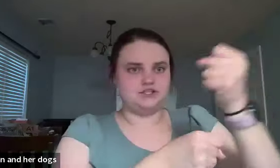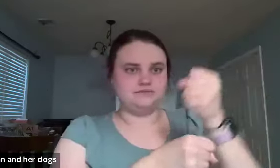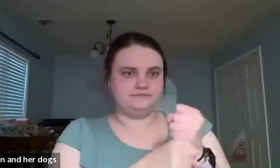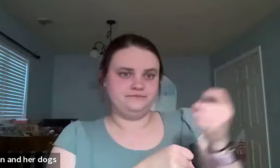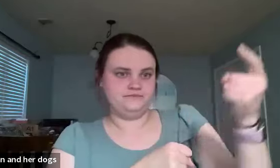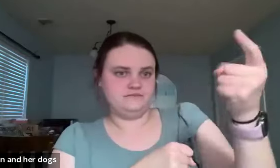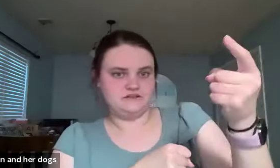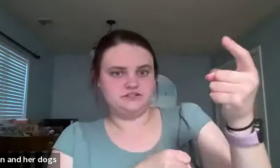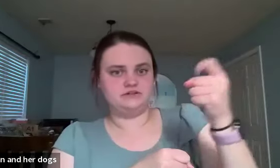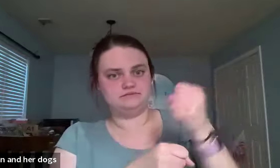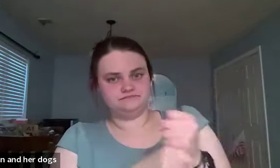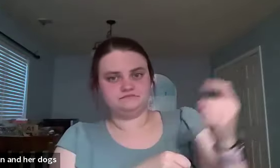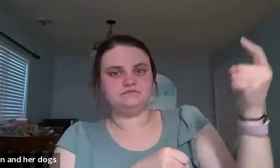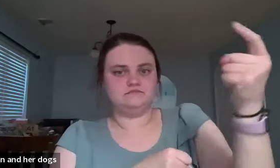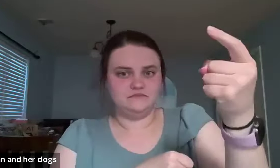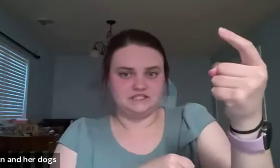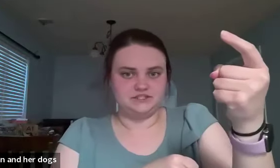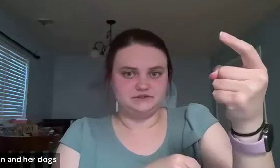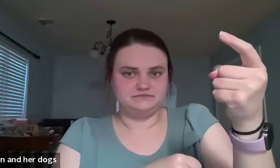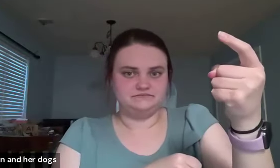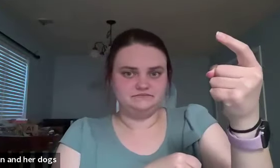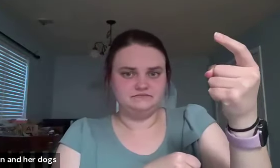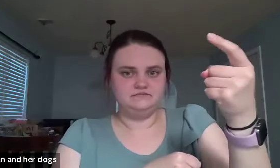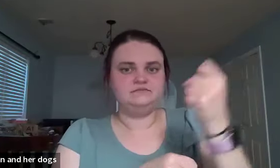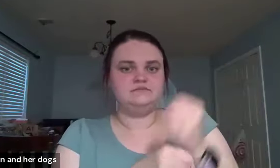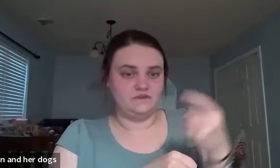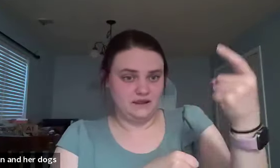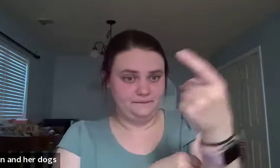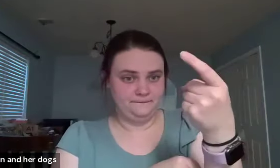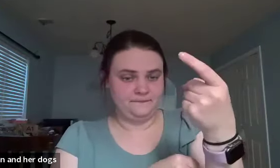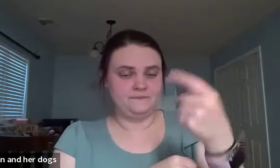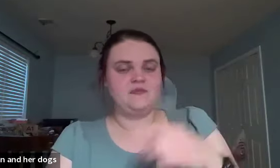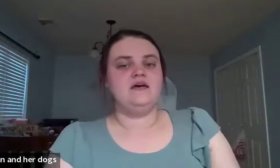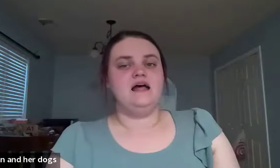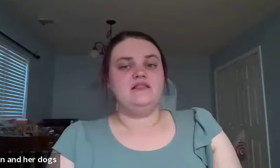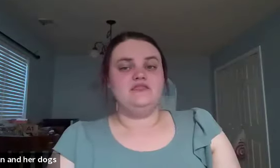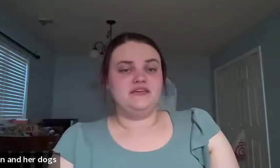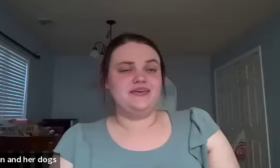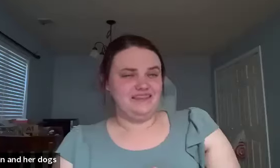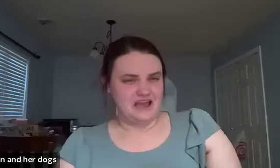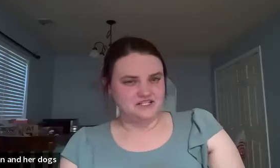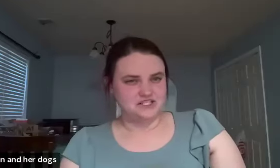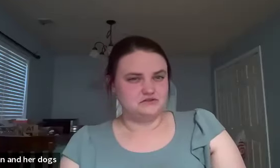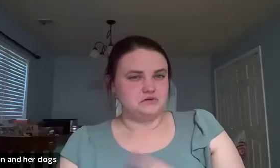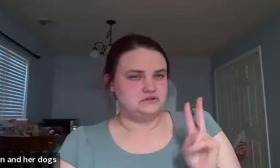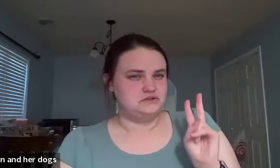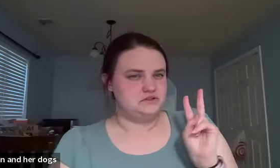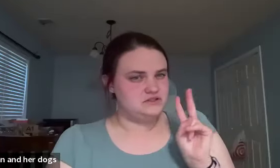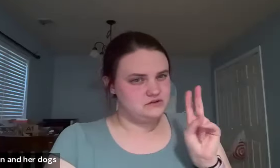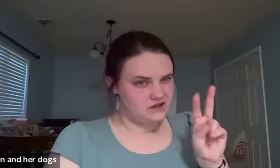year, next year, next year. Okay. Then last year, there are 2 kind